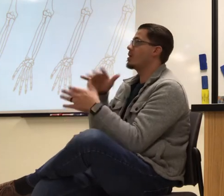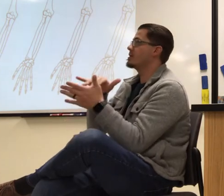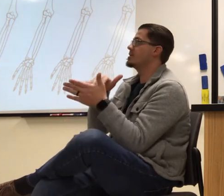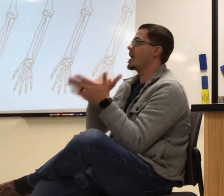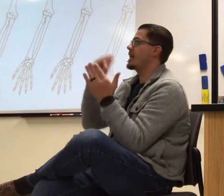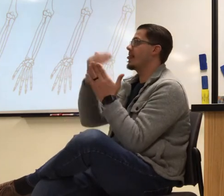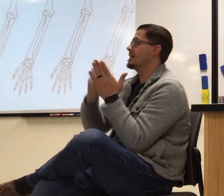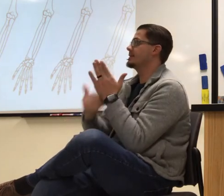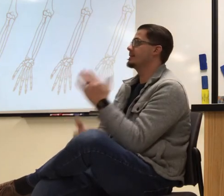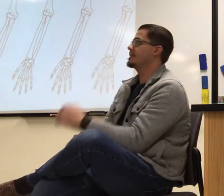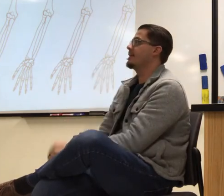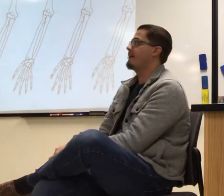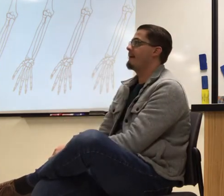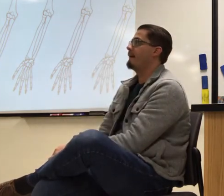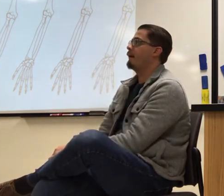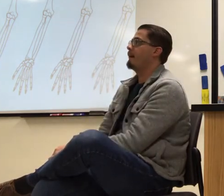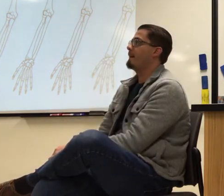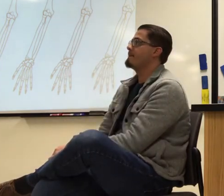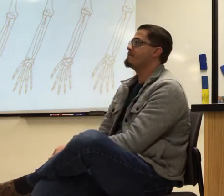list.